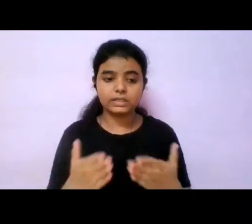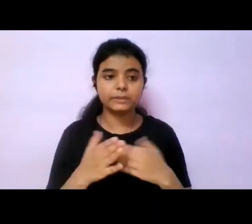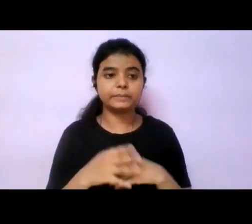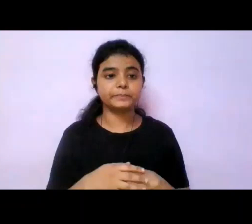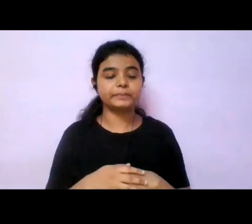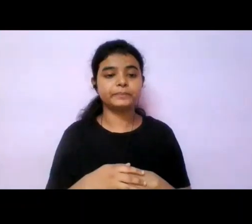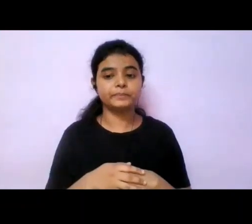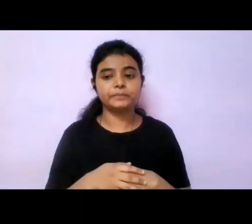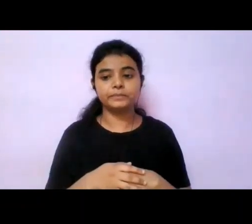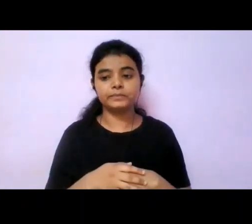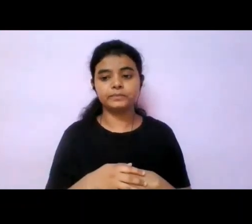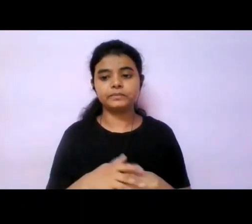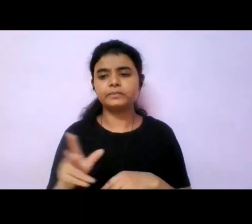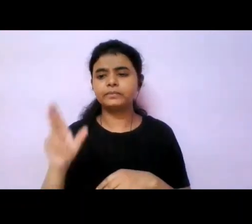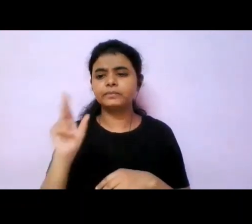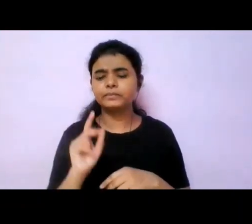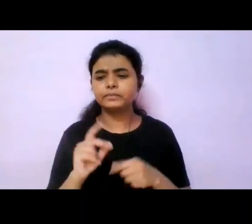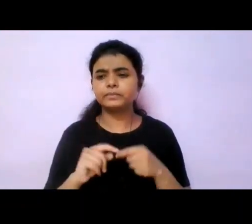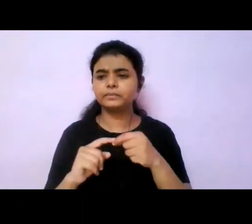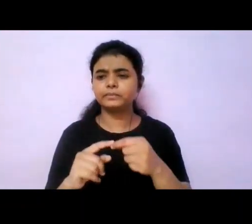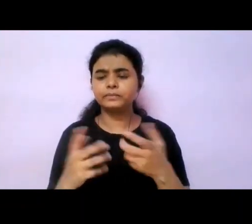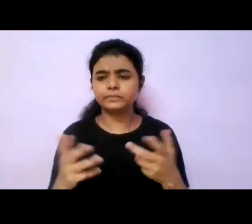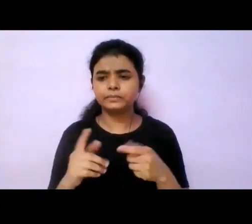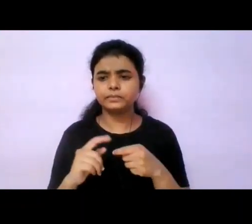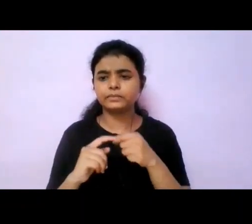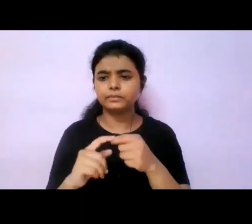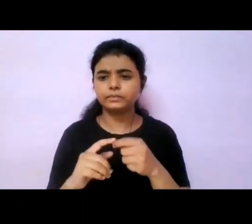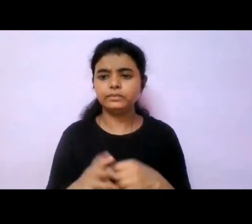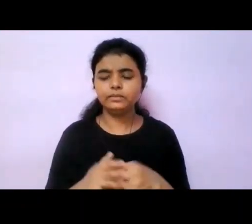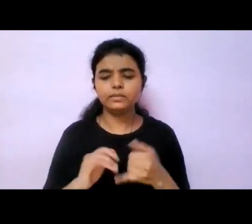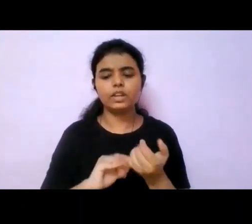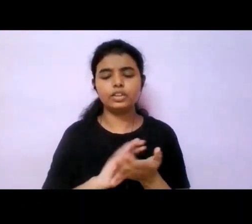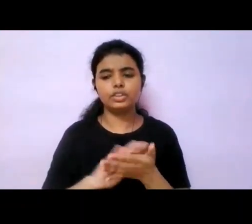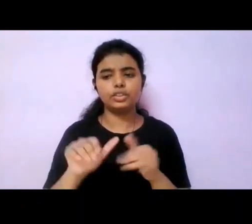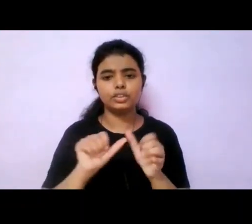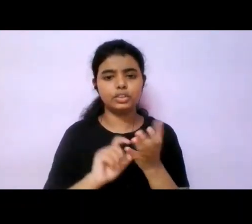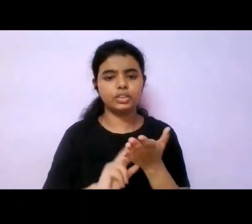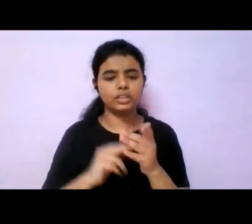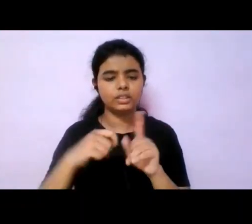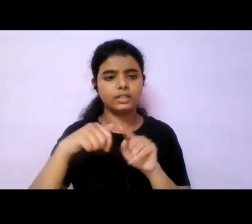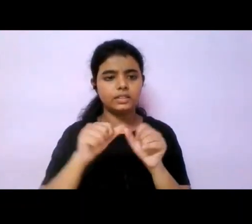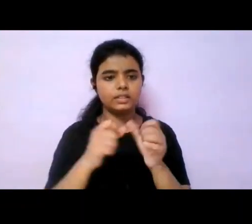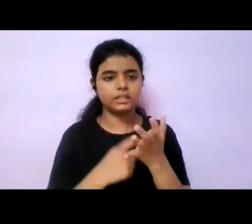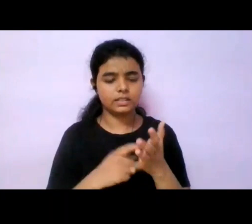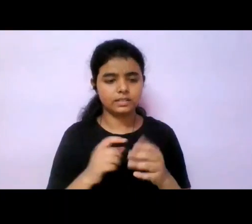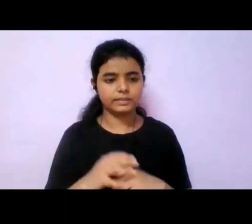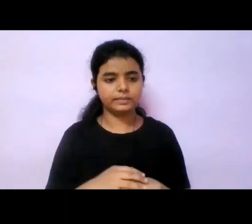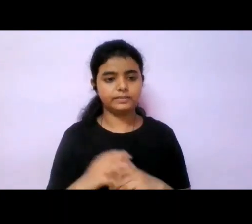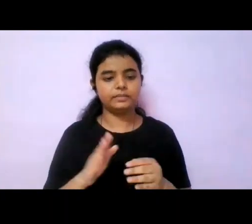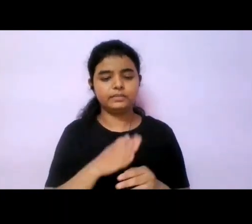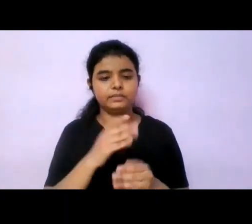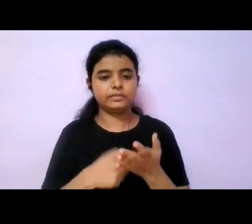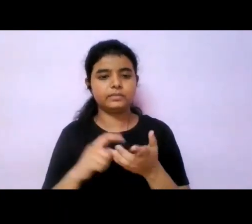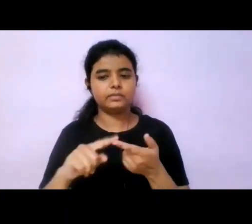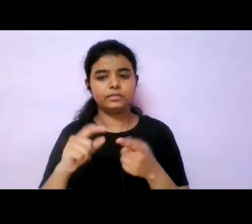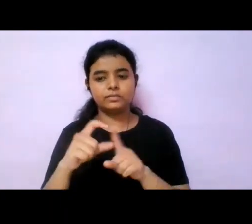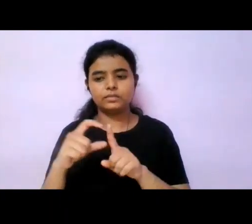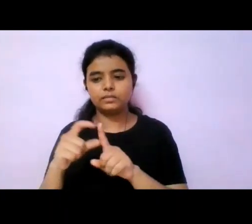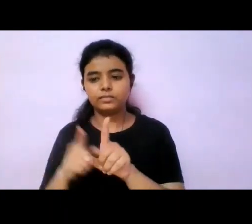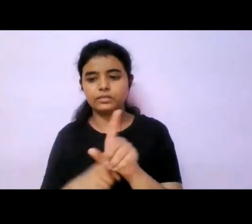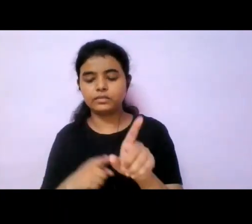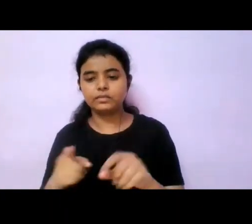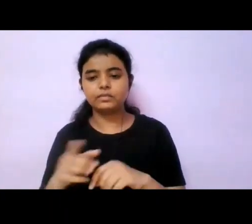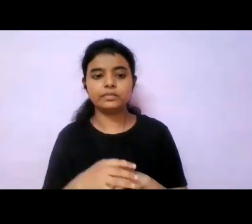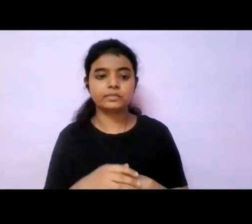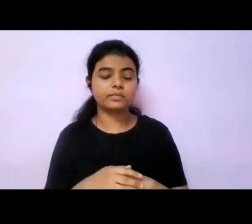The next question in the box here from Shankar Reddy takes up for scrutiny your term